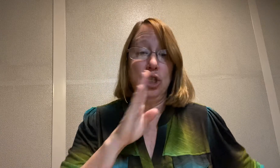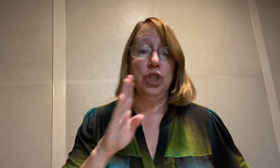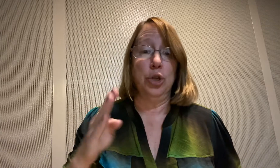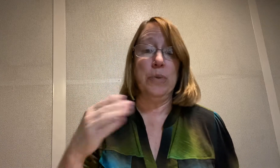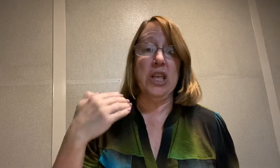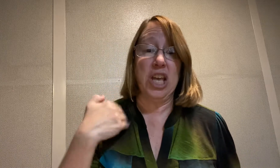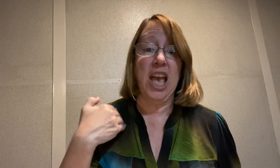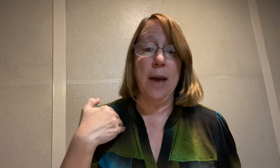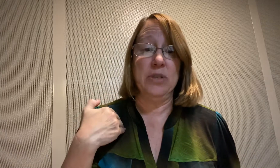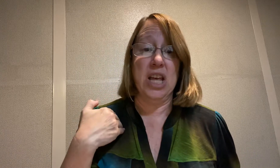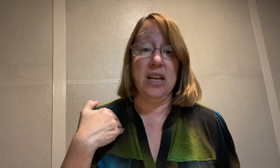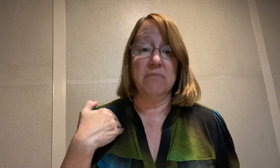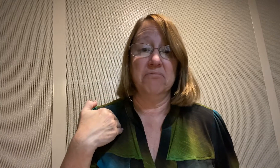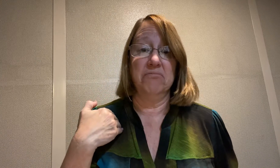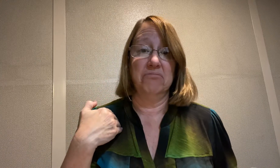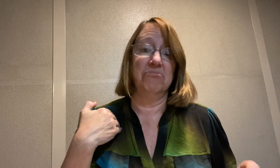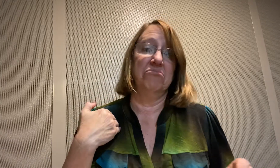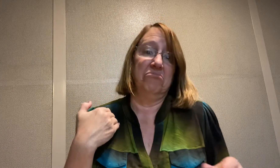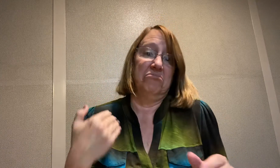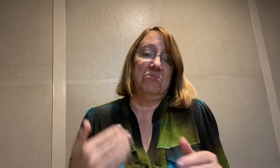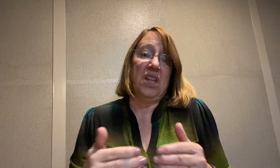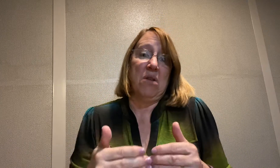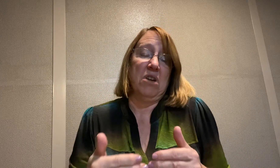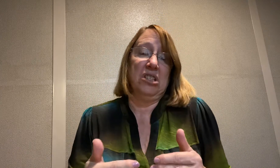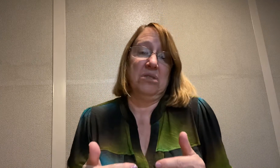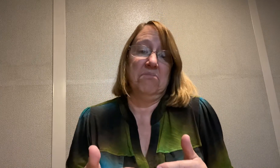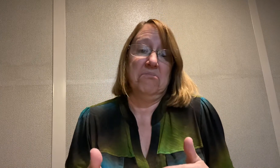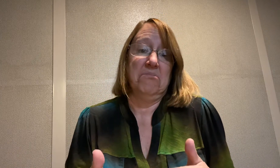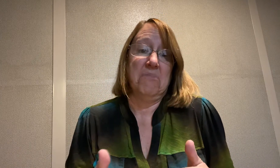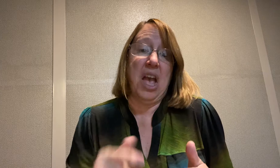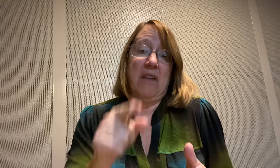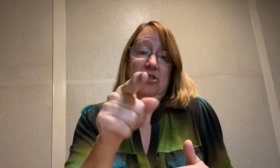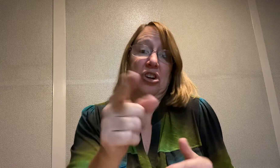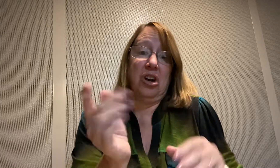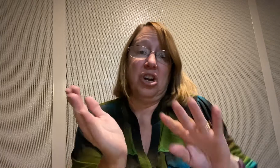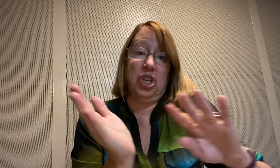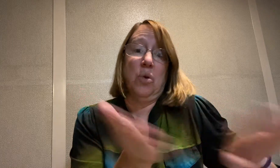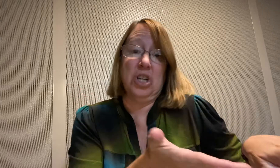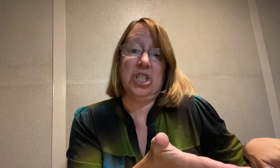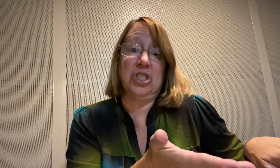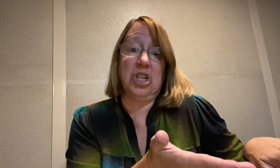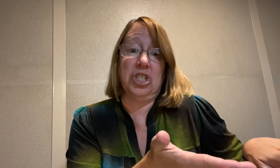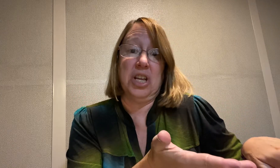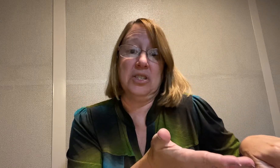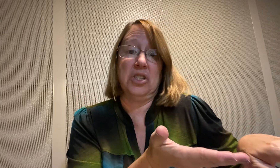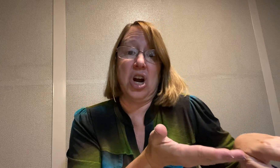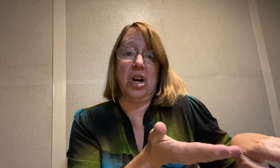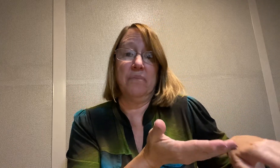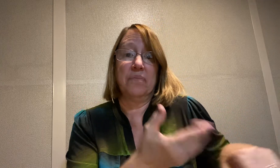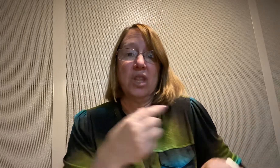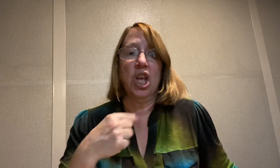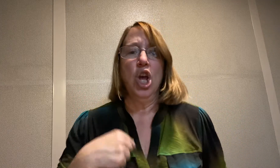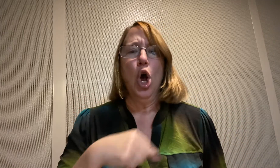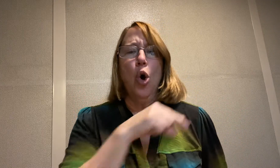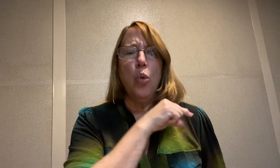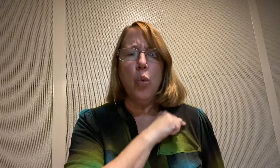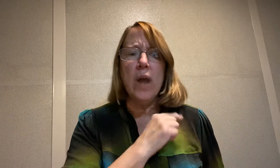to be the captain. That was after your desertion, sir. We